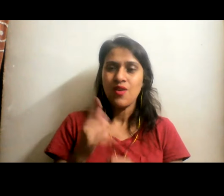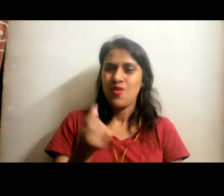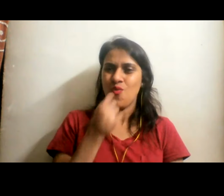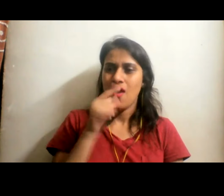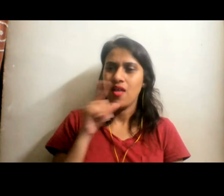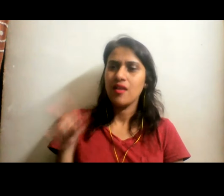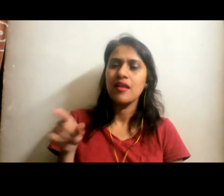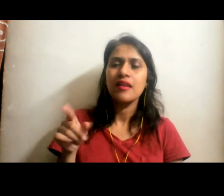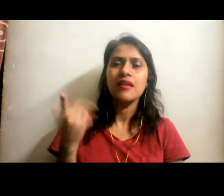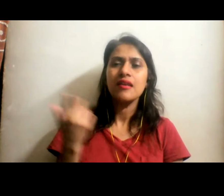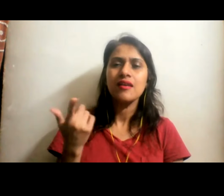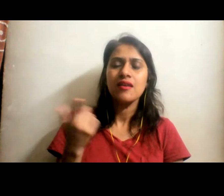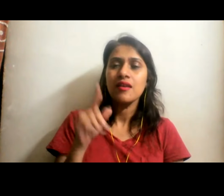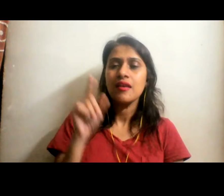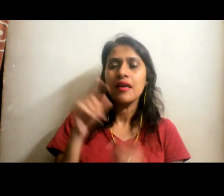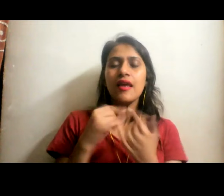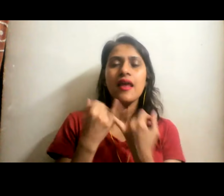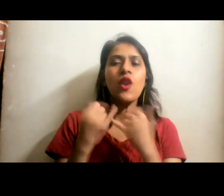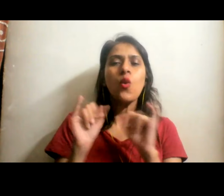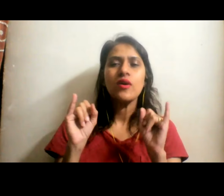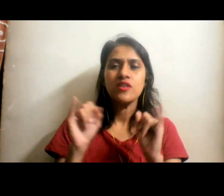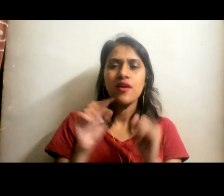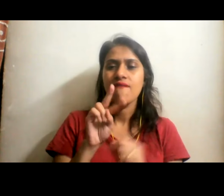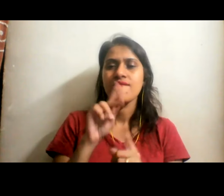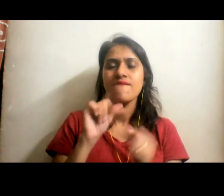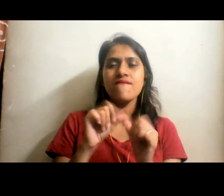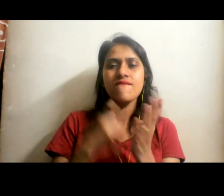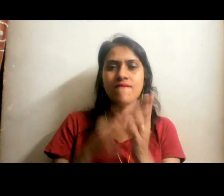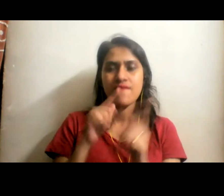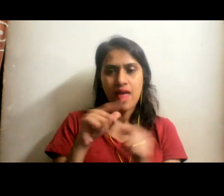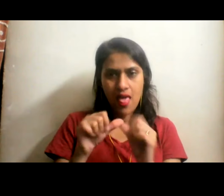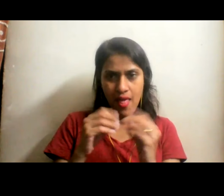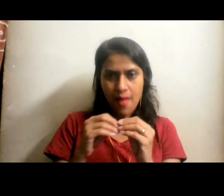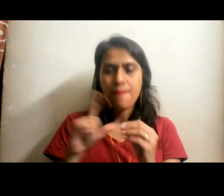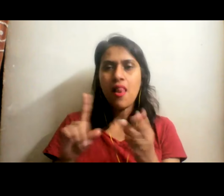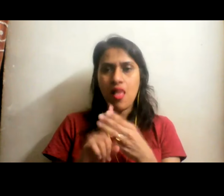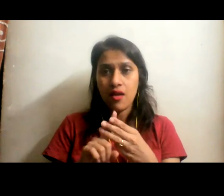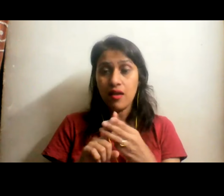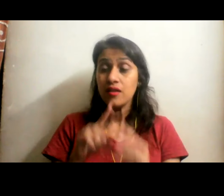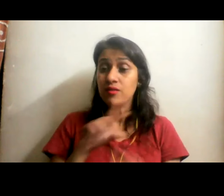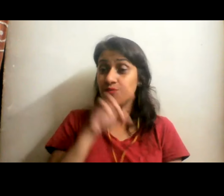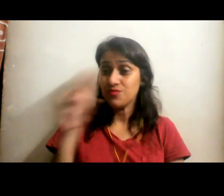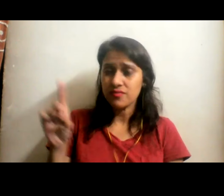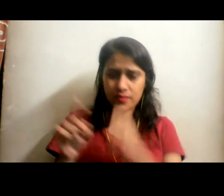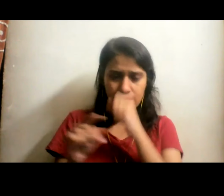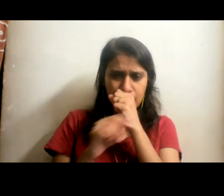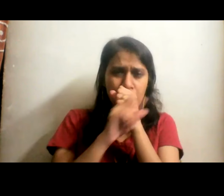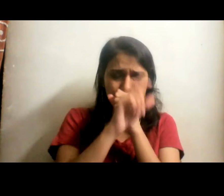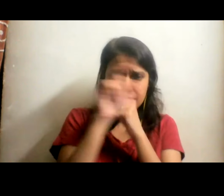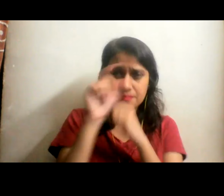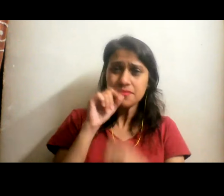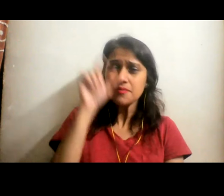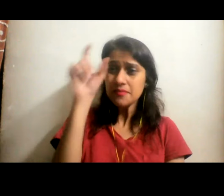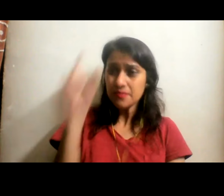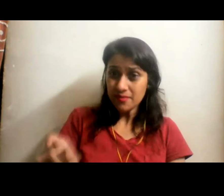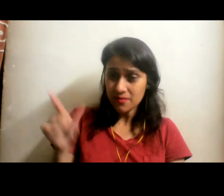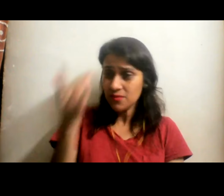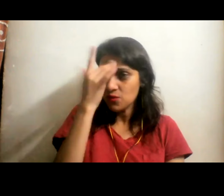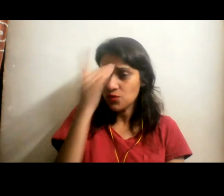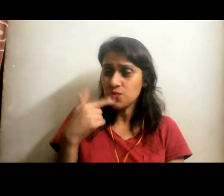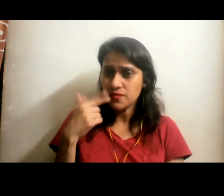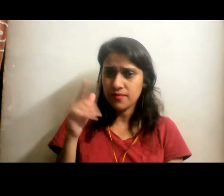the patient, he or she is the dependent variables. So when I give the independent